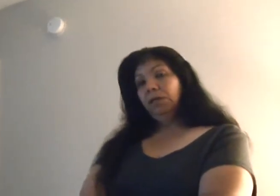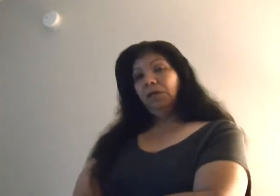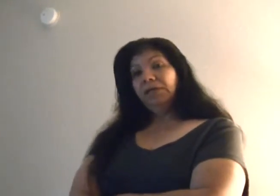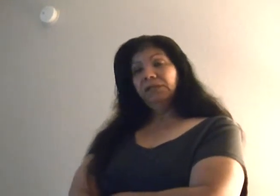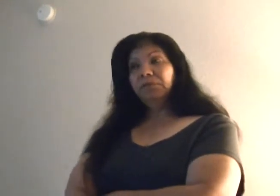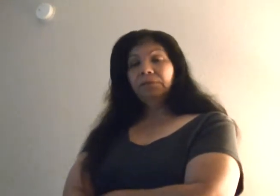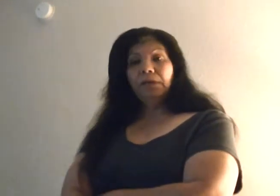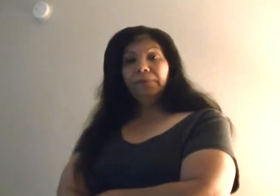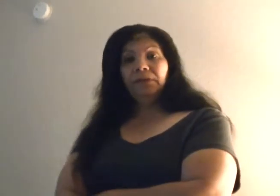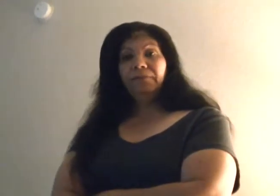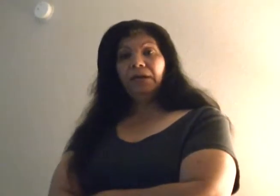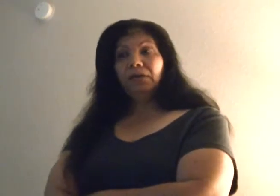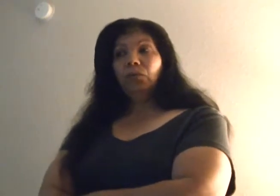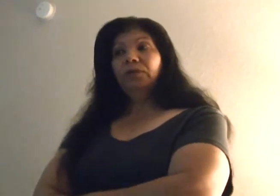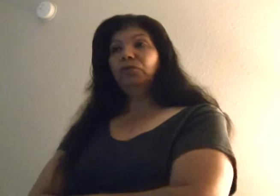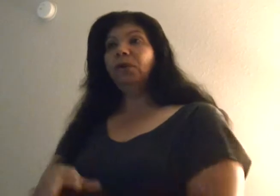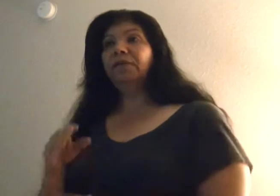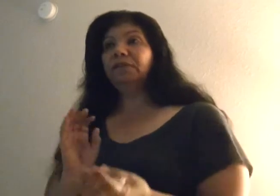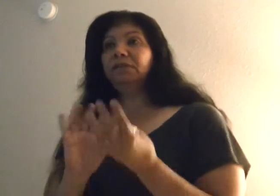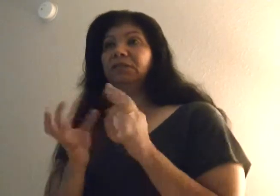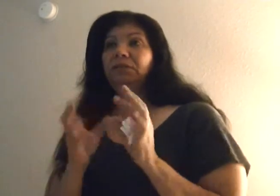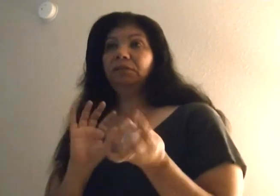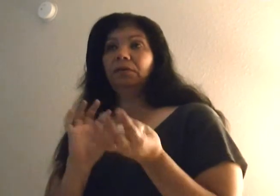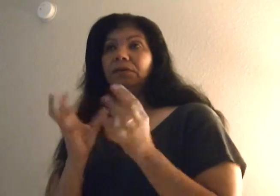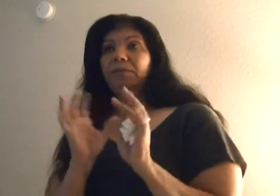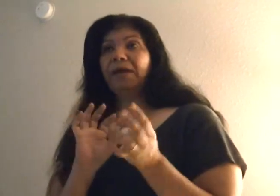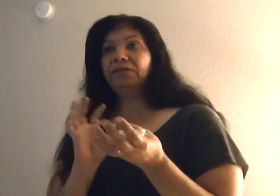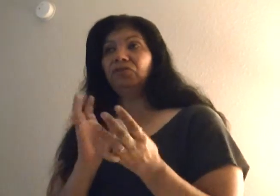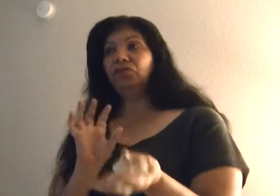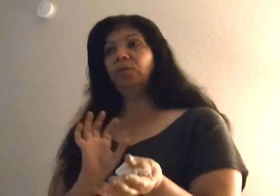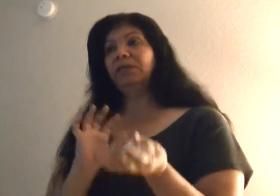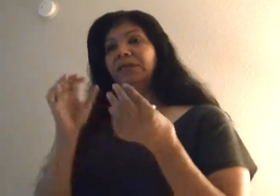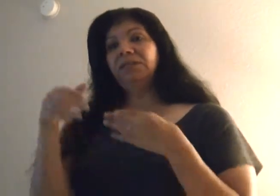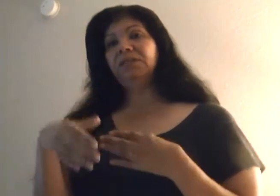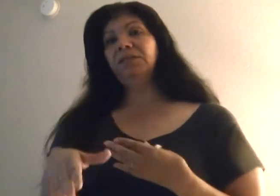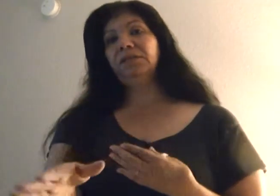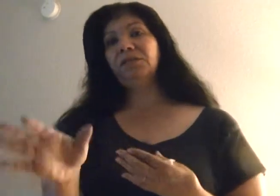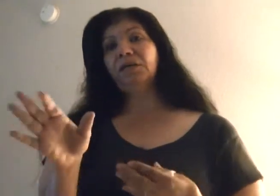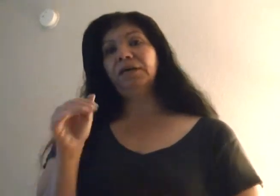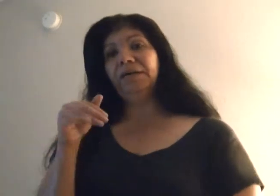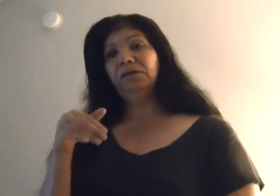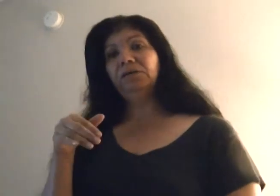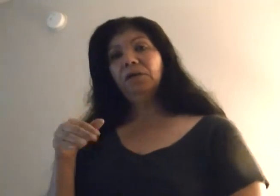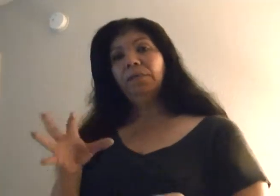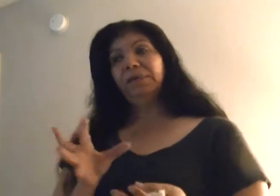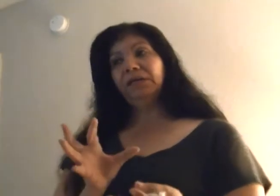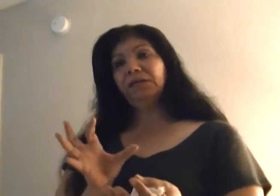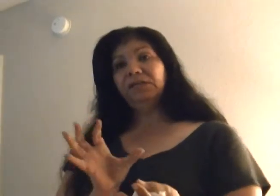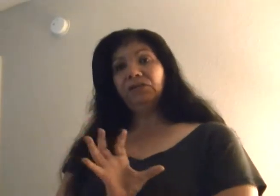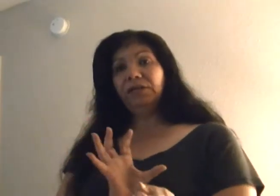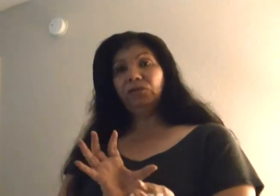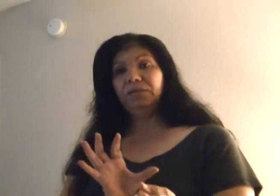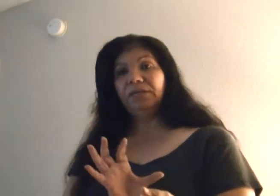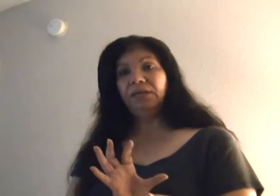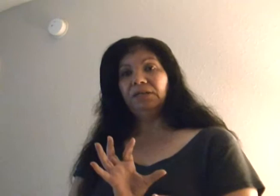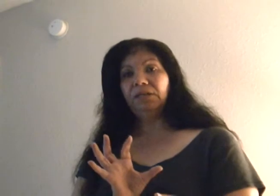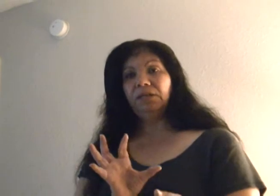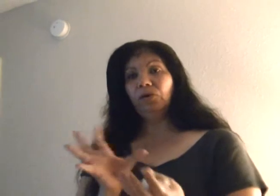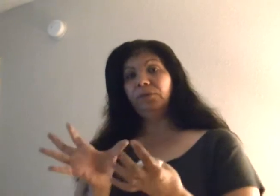and sometimes I believe that we do have little spats just so we can get into this again. Because it's like you said, it always